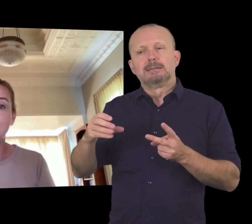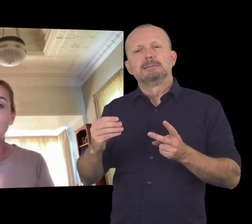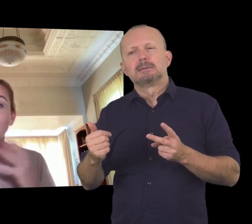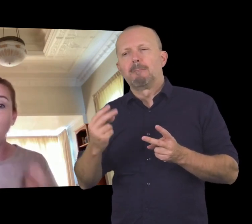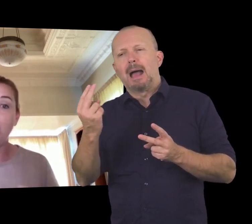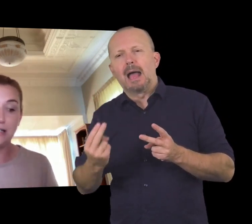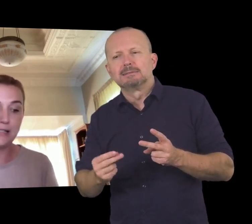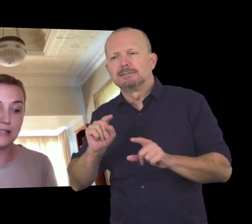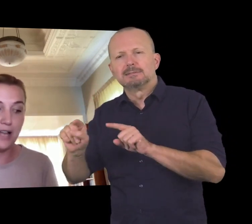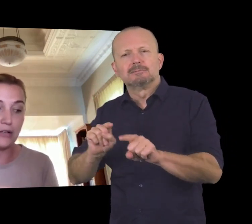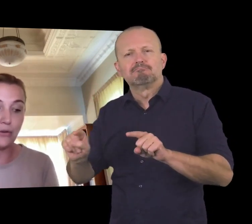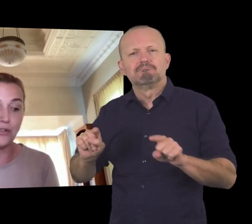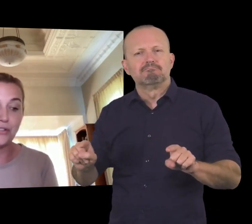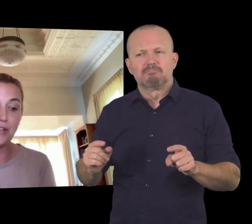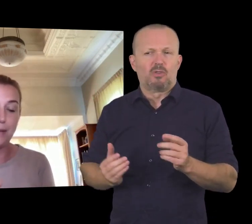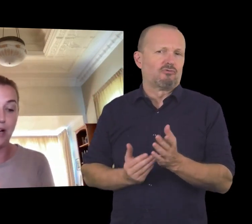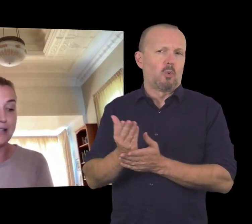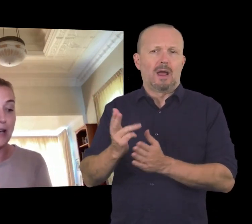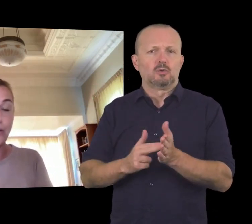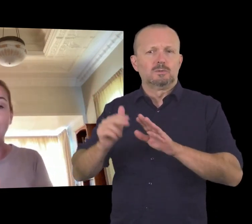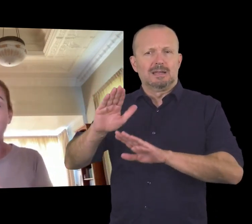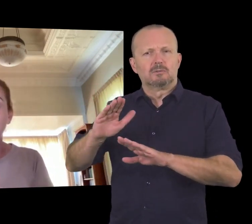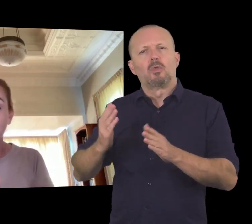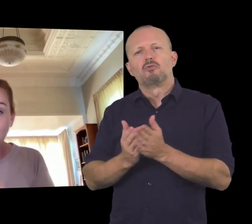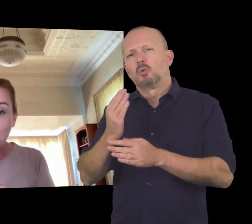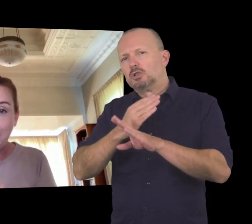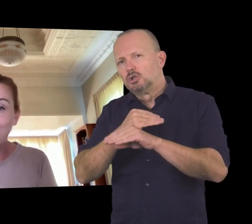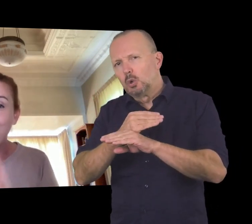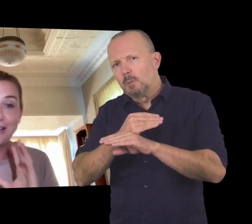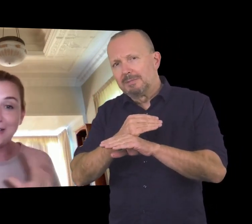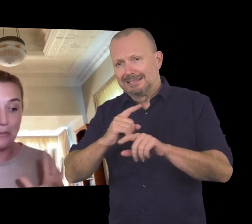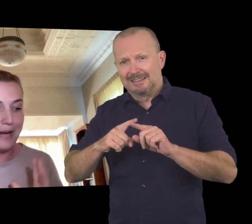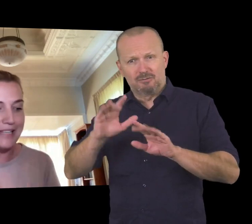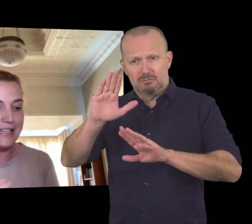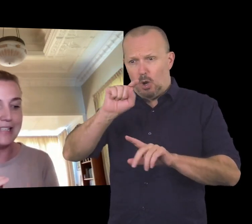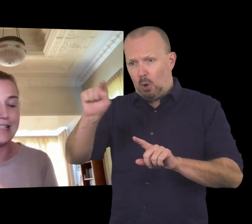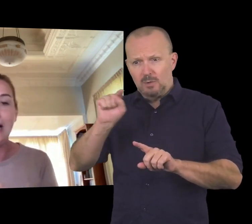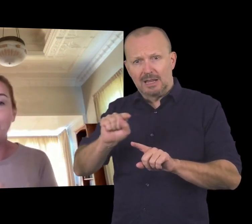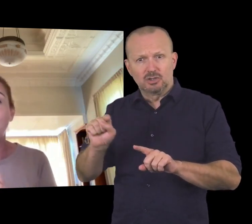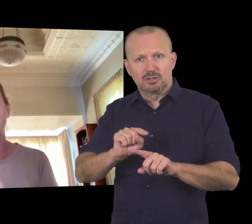with several artists across Aotearoa via Zoom in various different